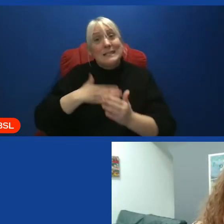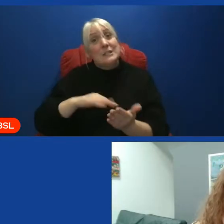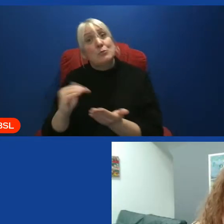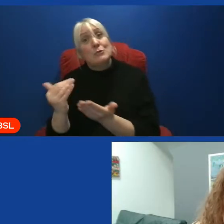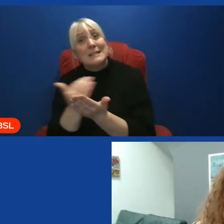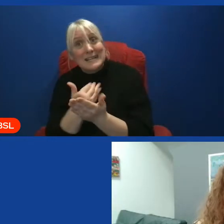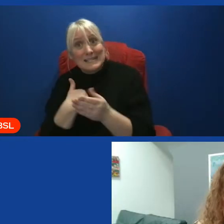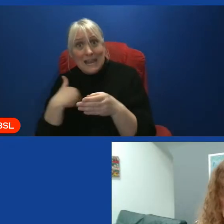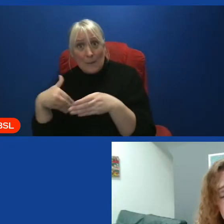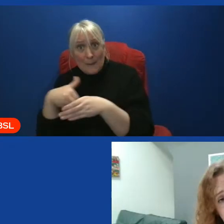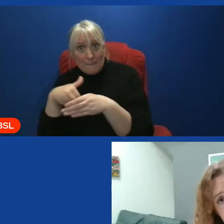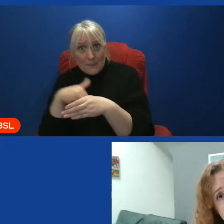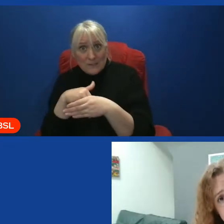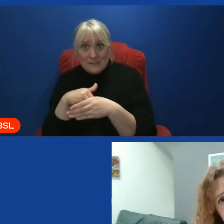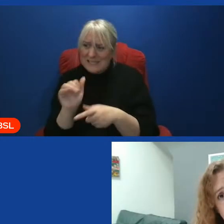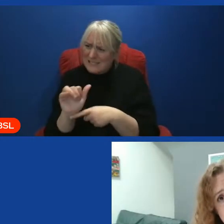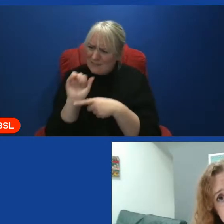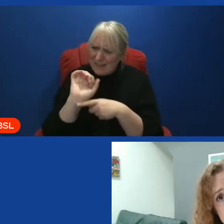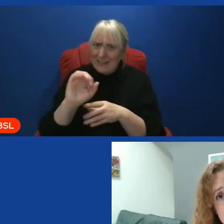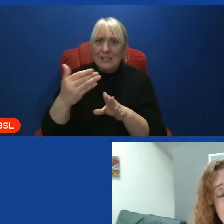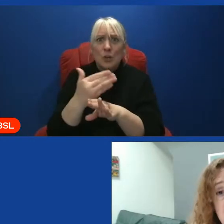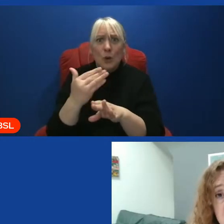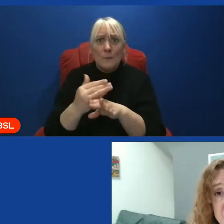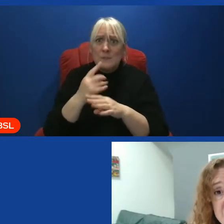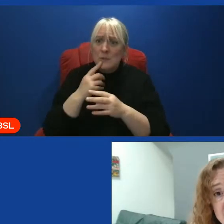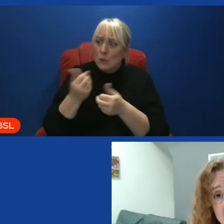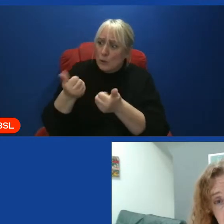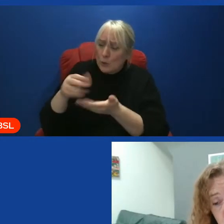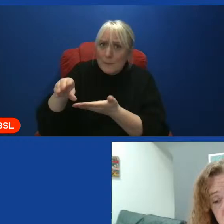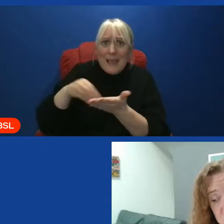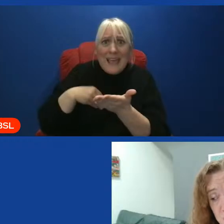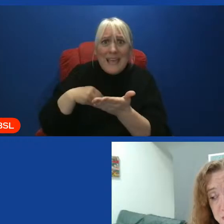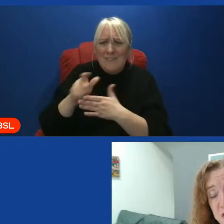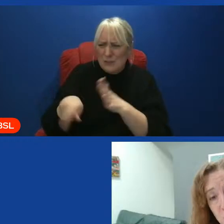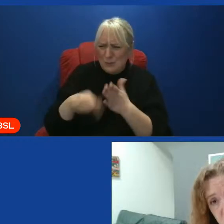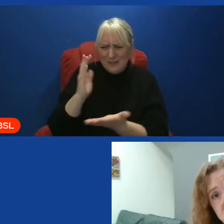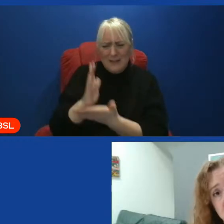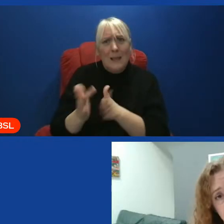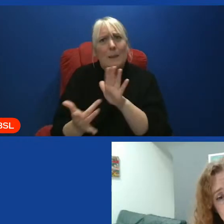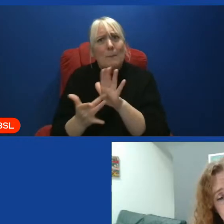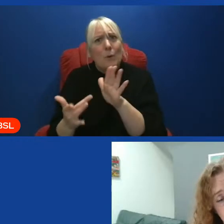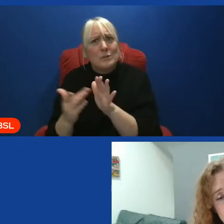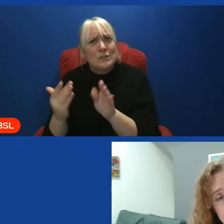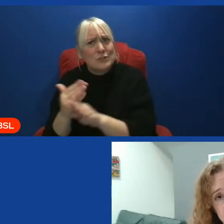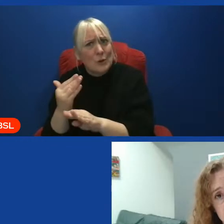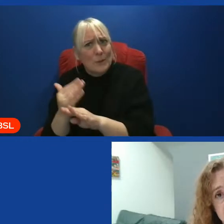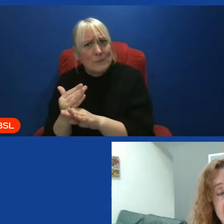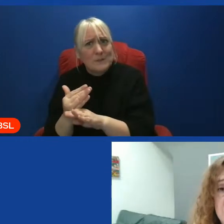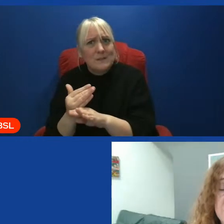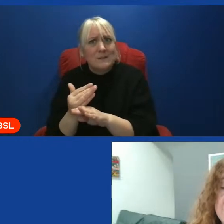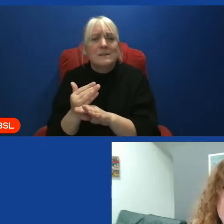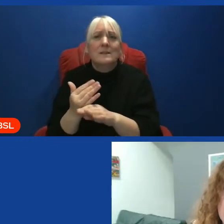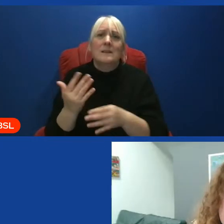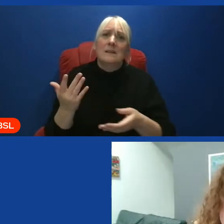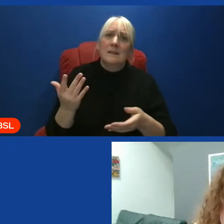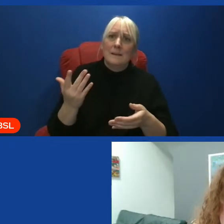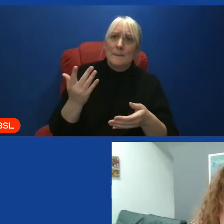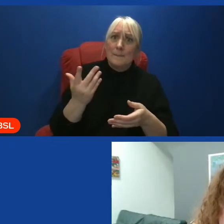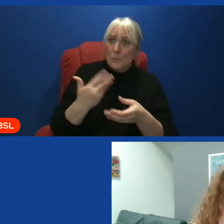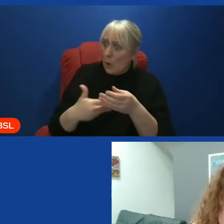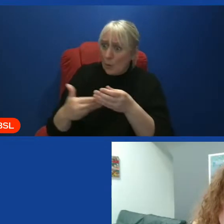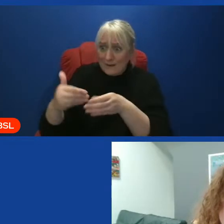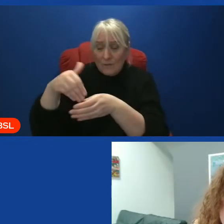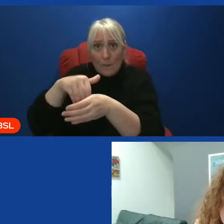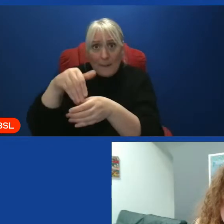that defends their jobs, that gives them a decent rate of pay for doing important jobs, not just for our members themselves, but the public